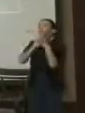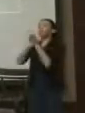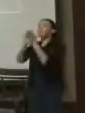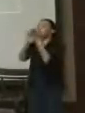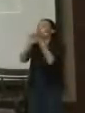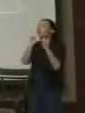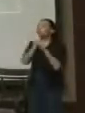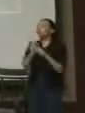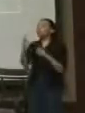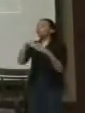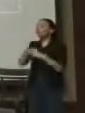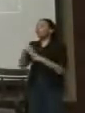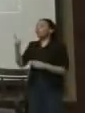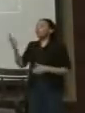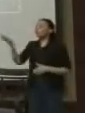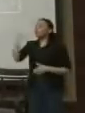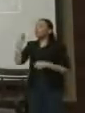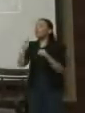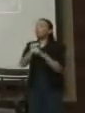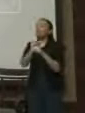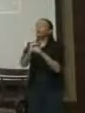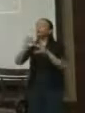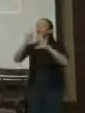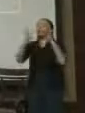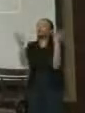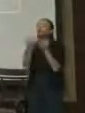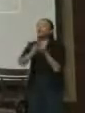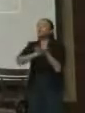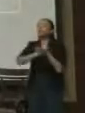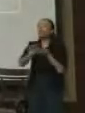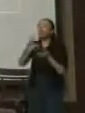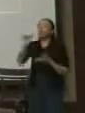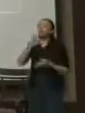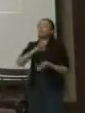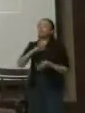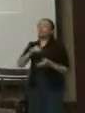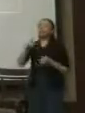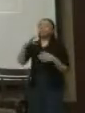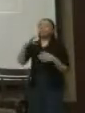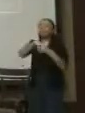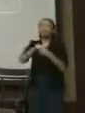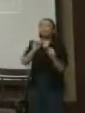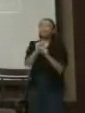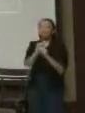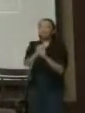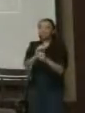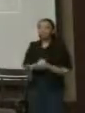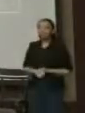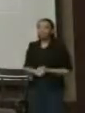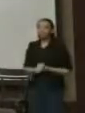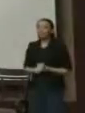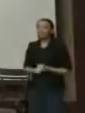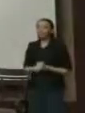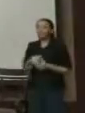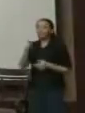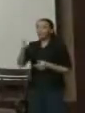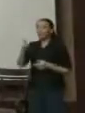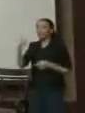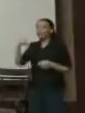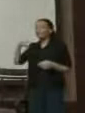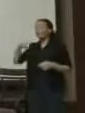was spent with the World Bank and non-profit sector on research and disability advocacy. She